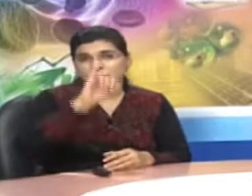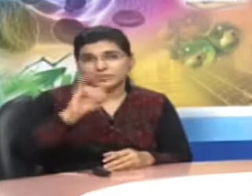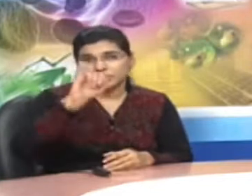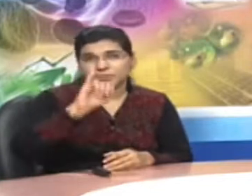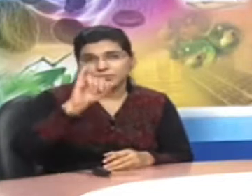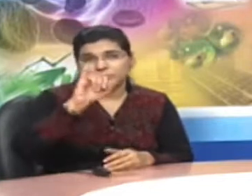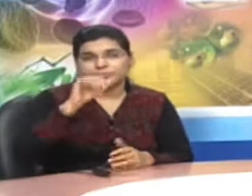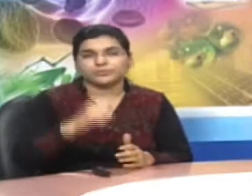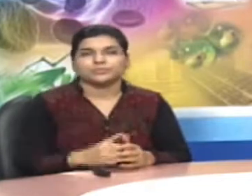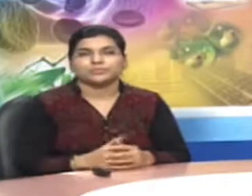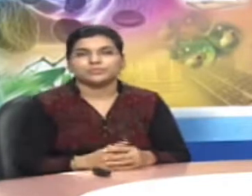Sixth,